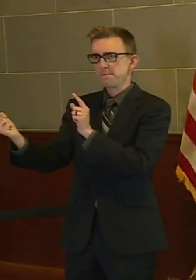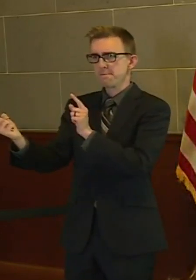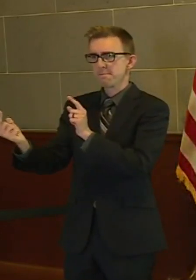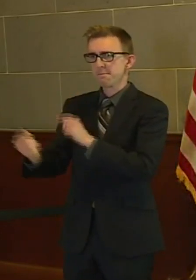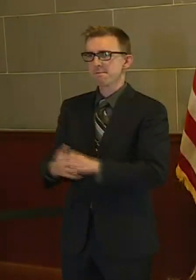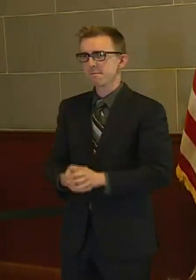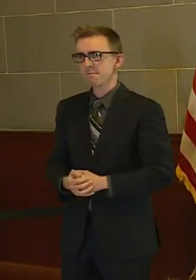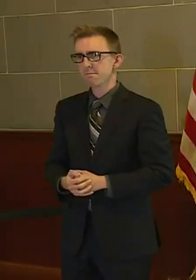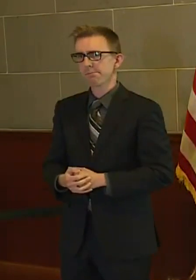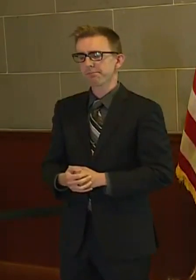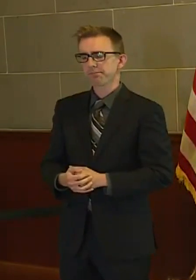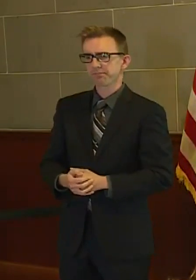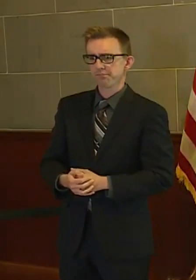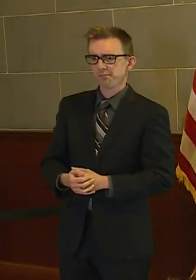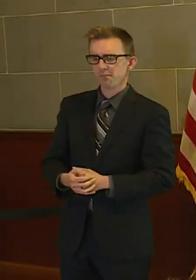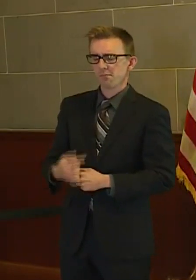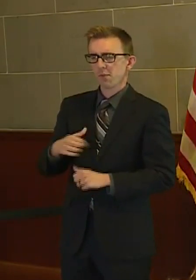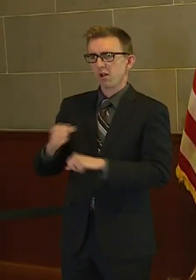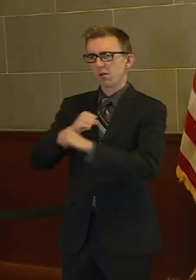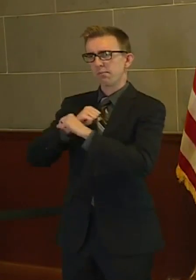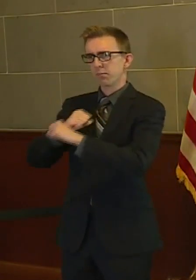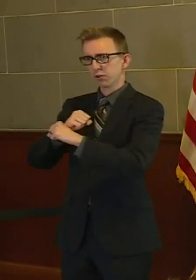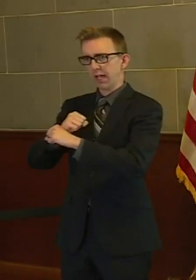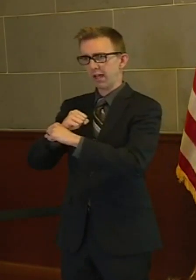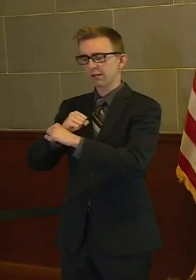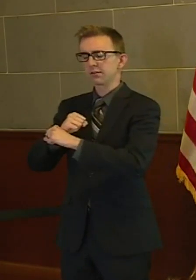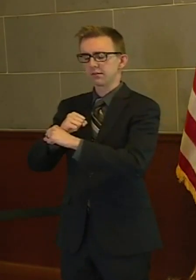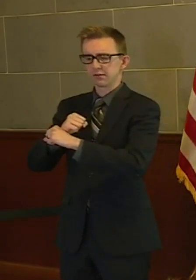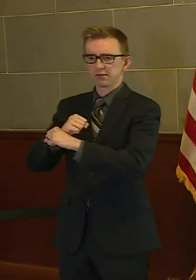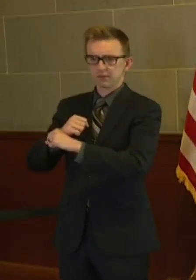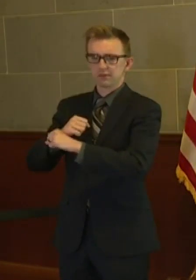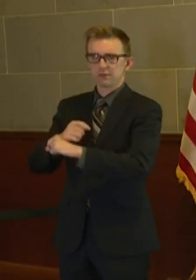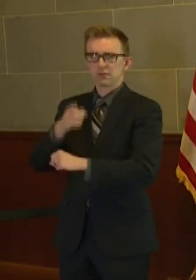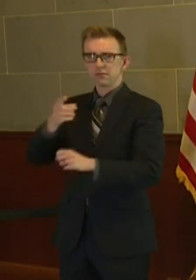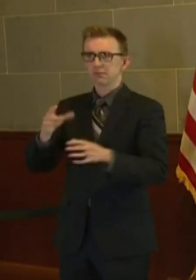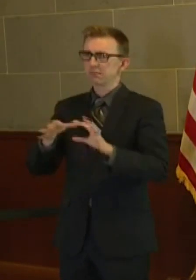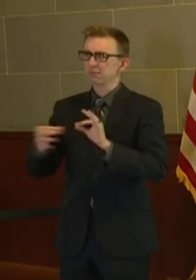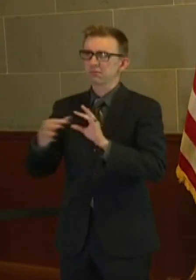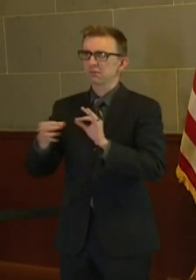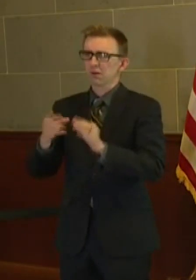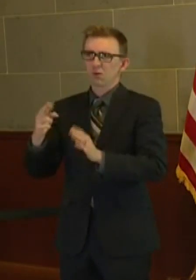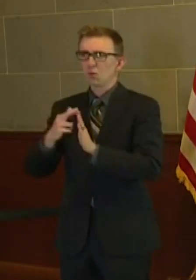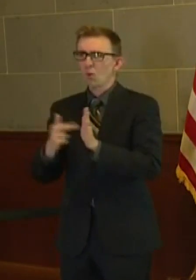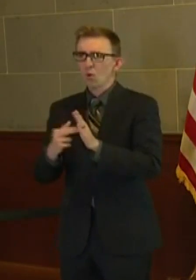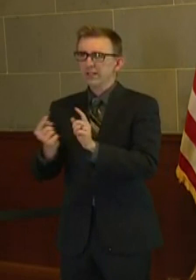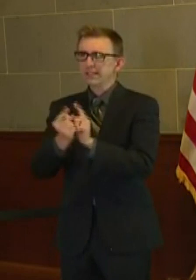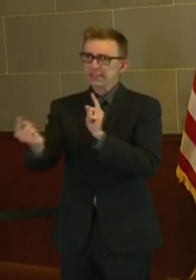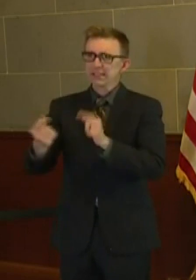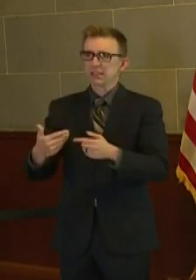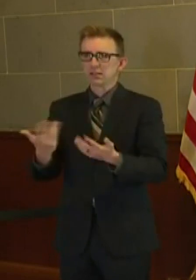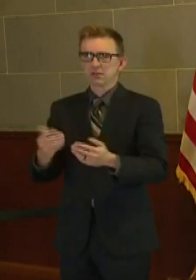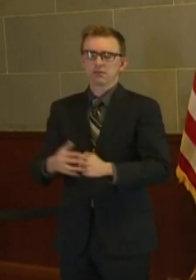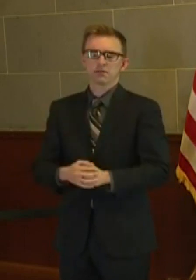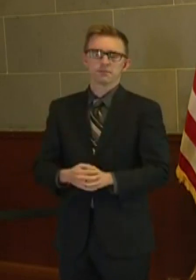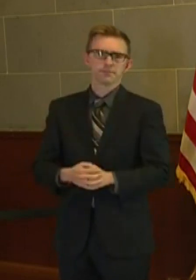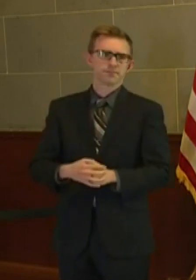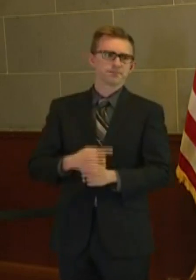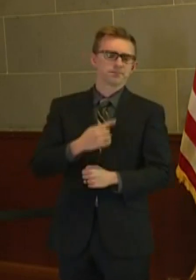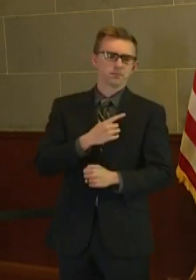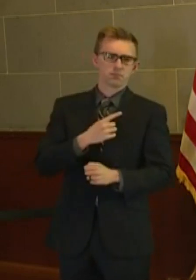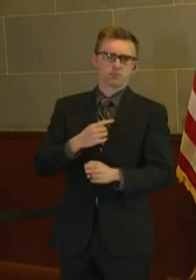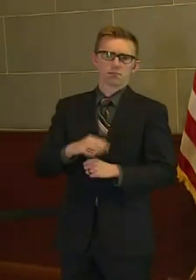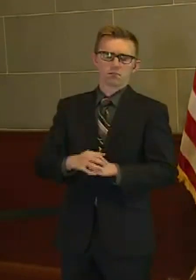practice good hygiene and protect ourselves and others. This will be a